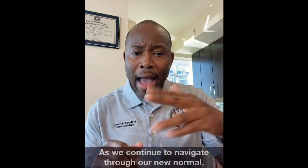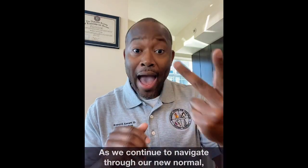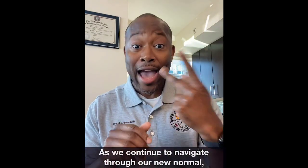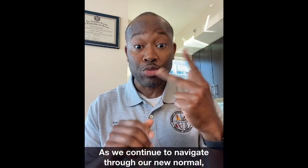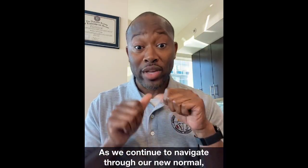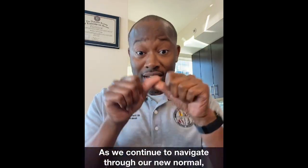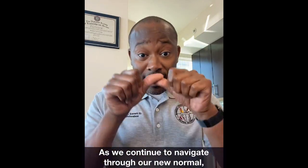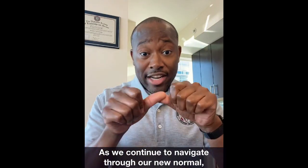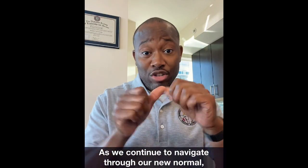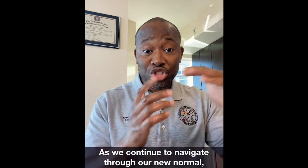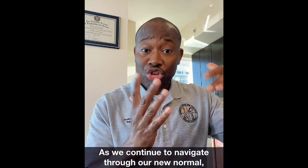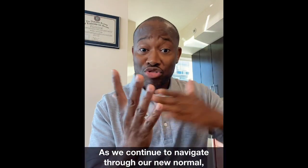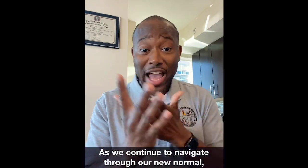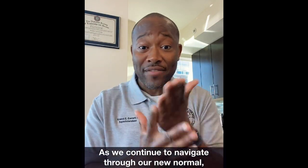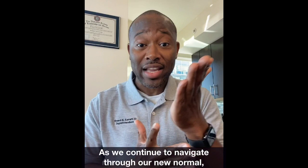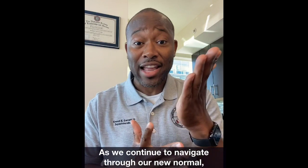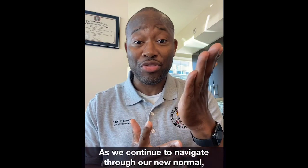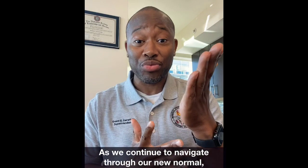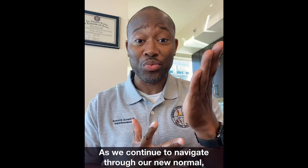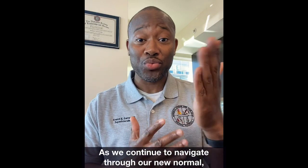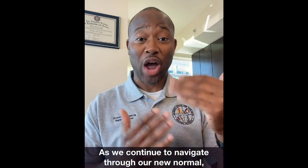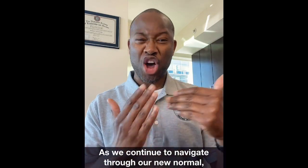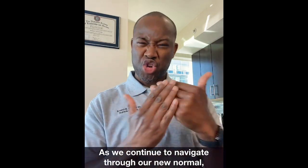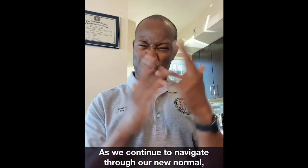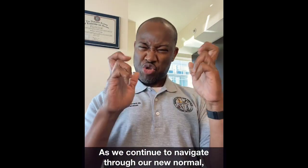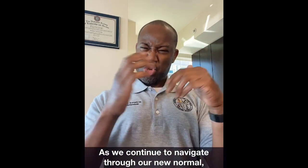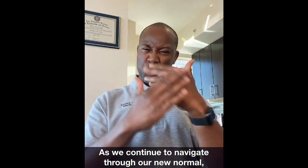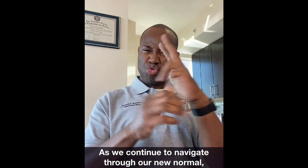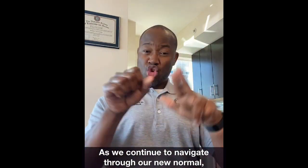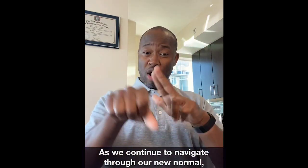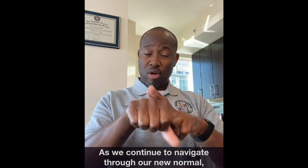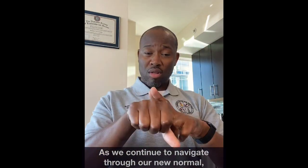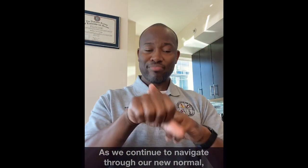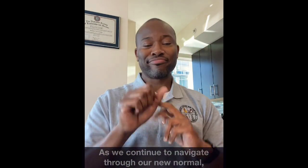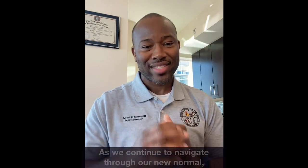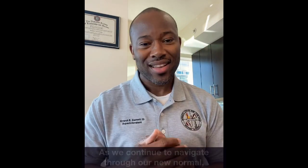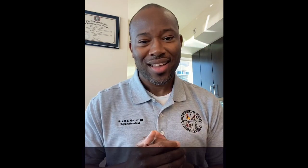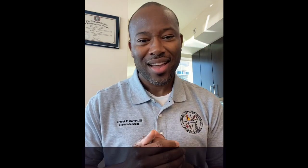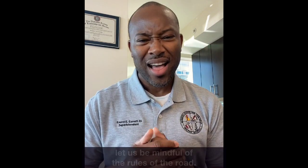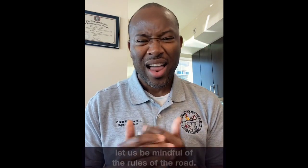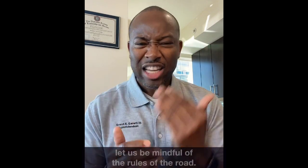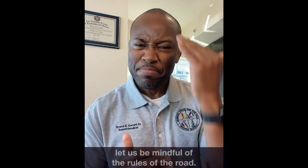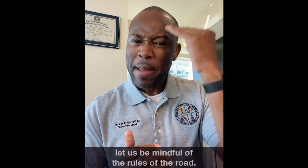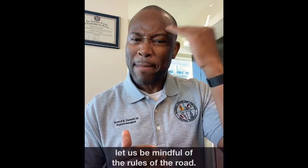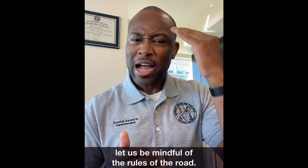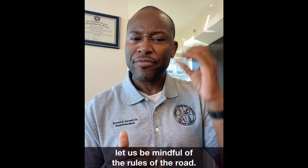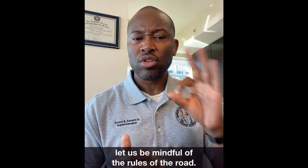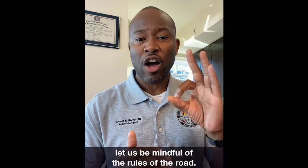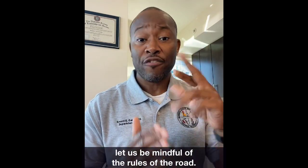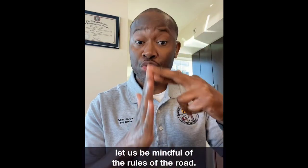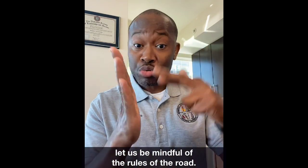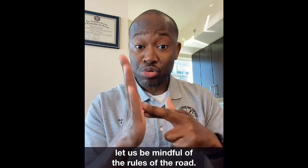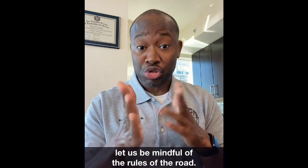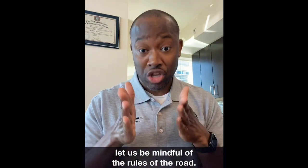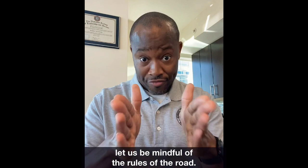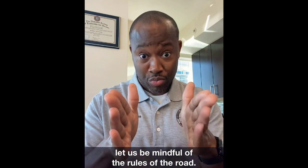As we continue to navigate through our new normal, let's be mindful of the rules of the